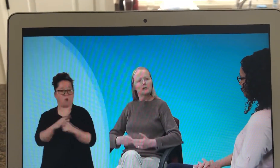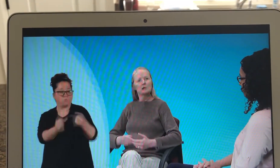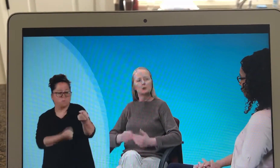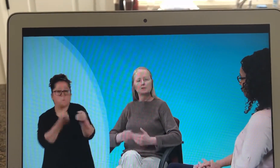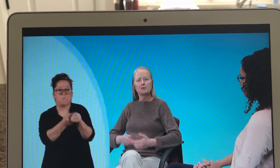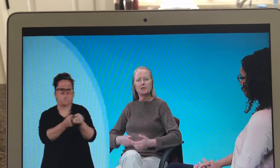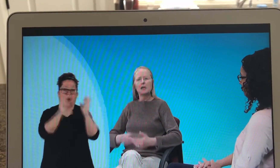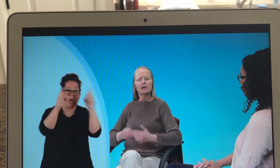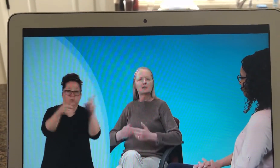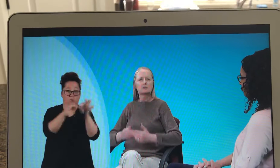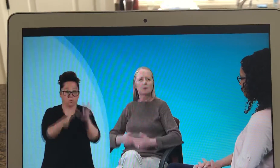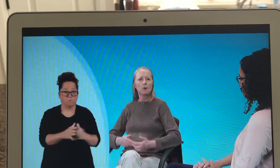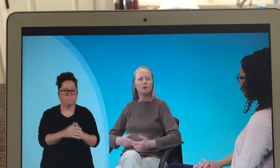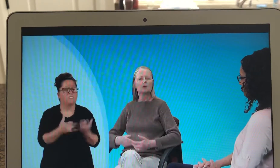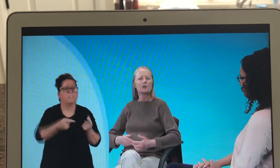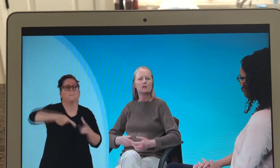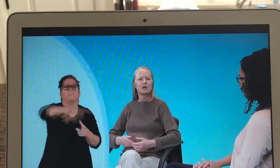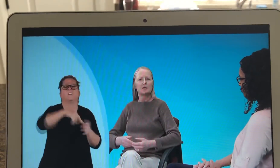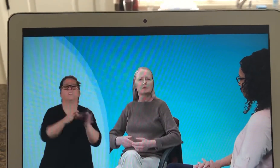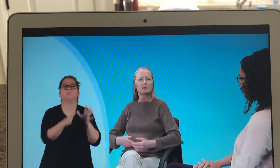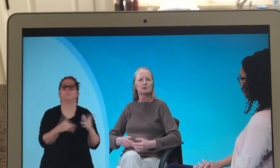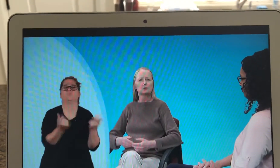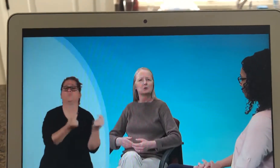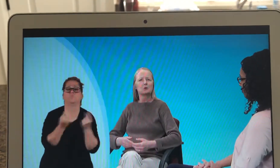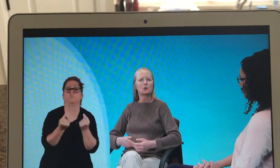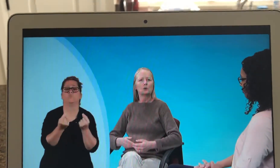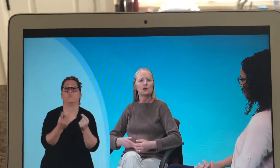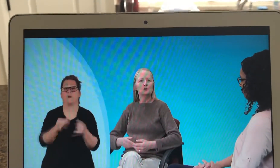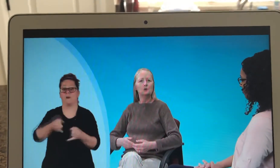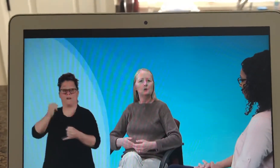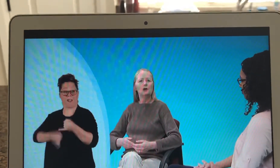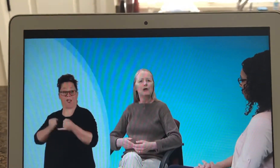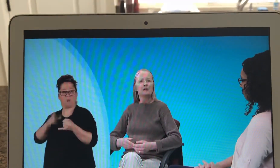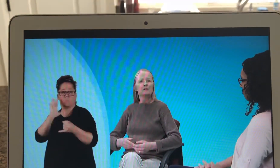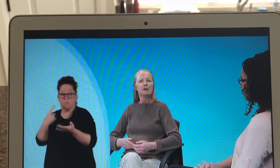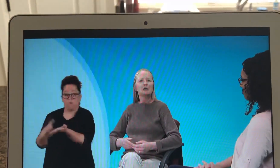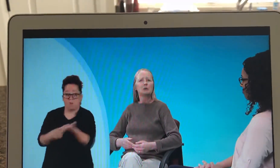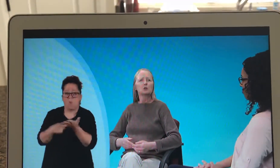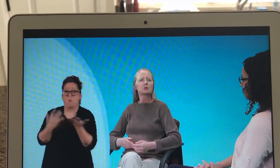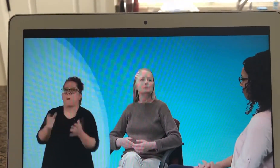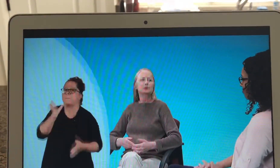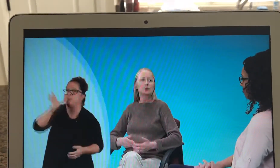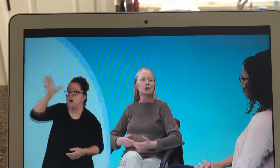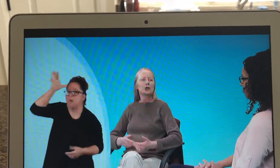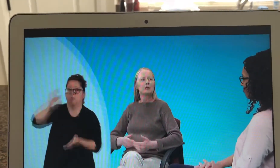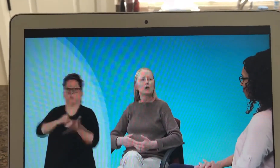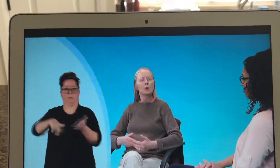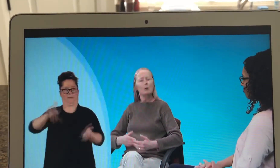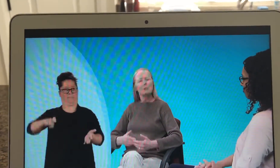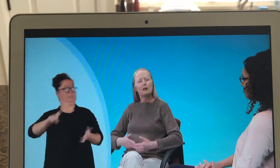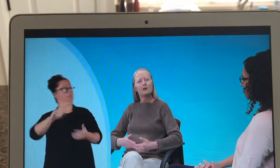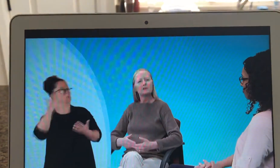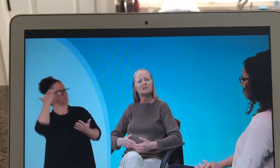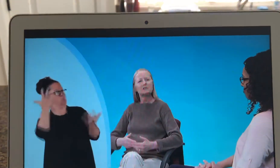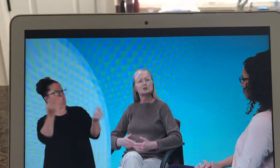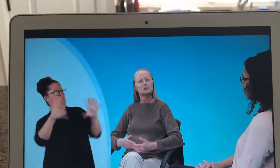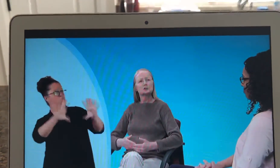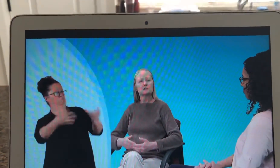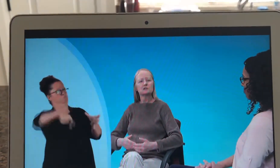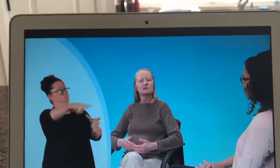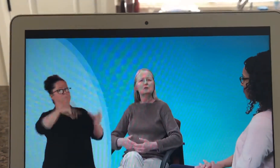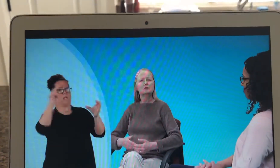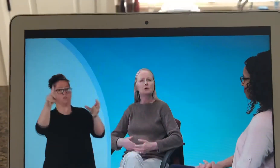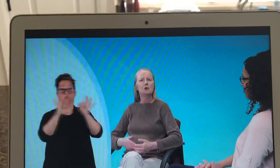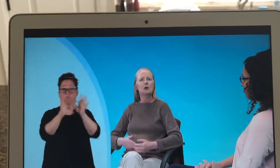teachers, how the teachers can support the interpreters. And last, we also want to talk about the students